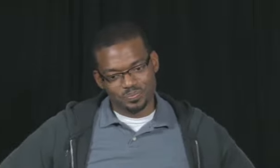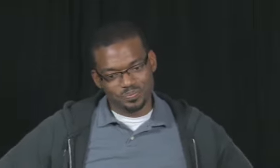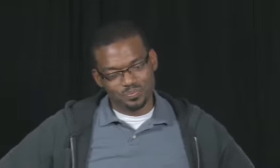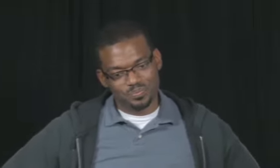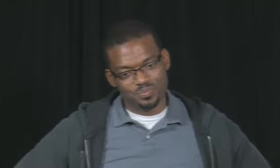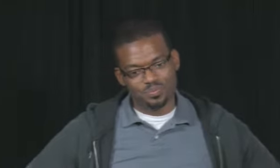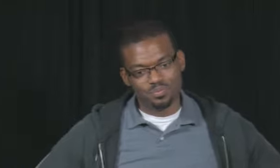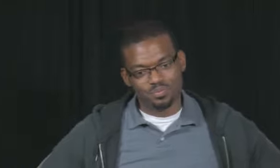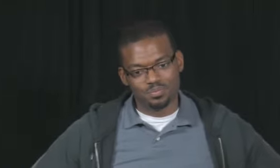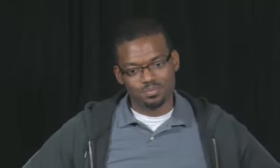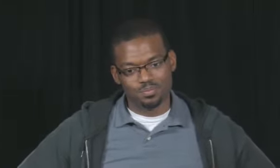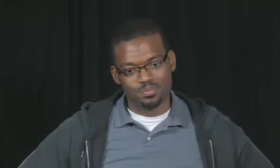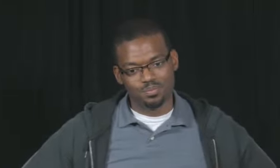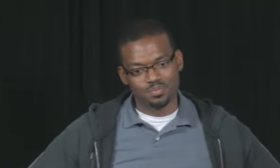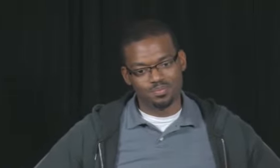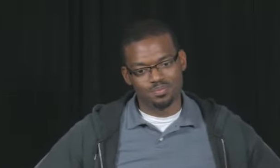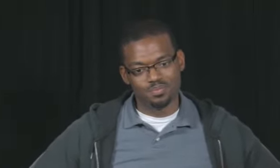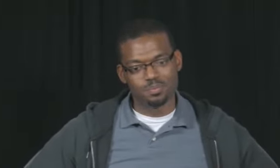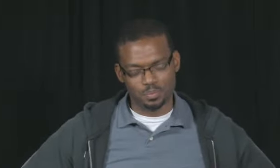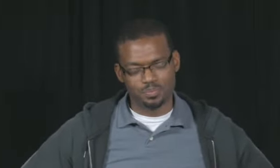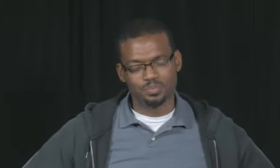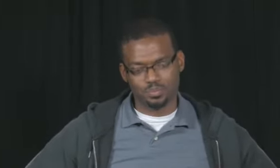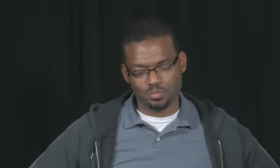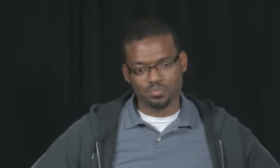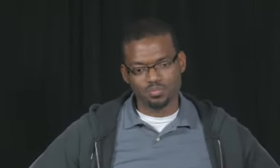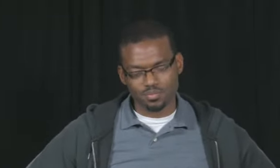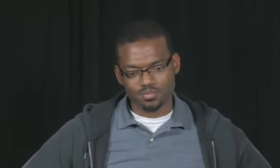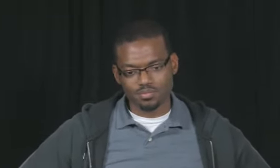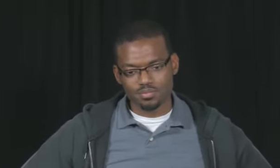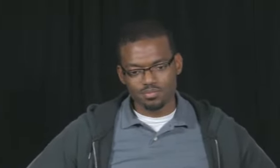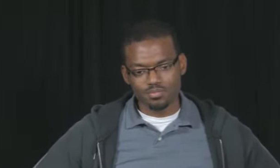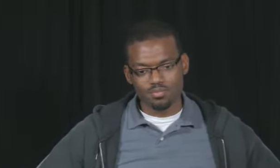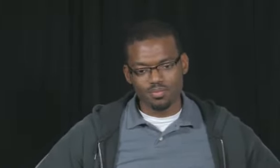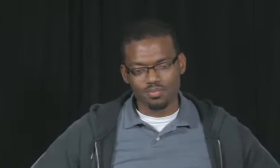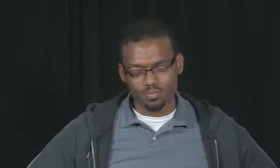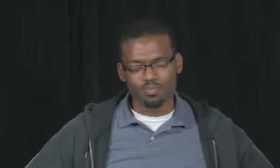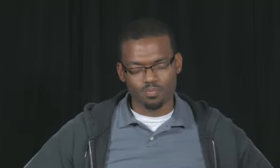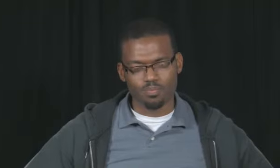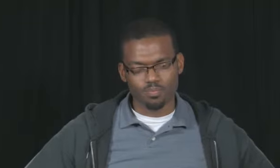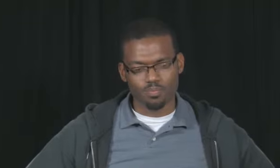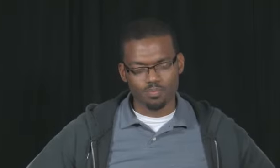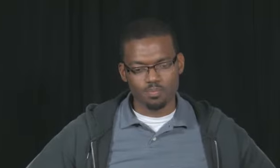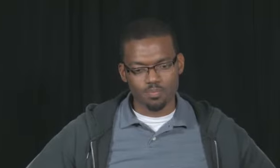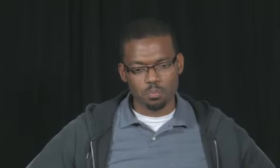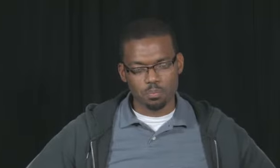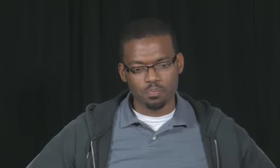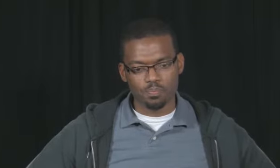to be overpowered by compare. We'll get compare. Mm-hmm. It also rhymes, right? Mm-hmm. We'll hear it. That was much better.